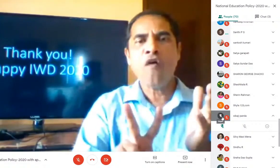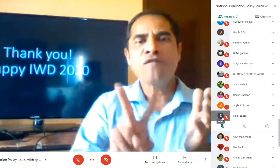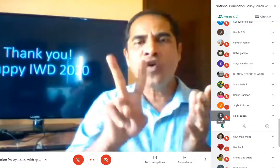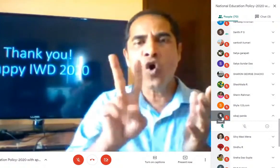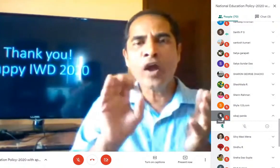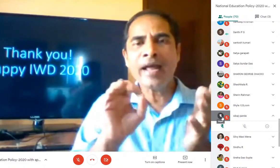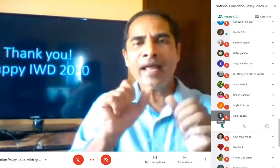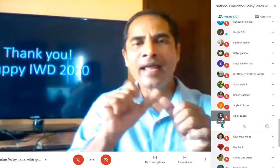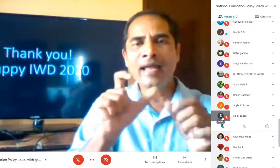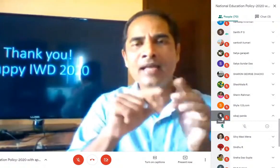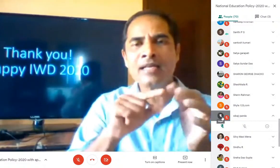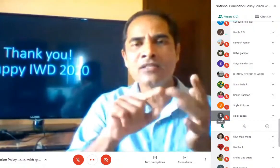They use technology.